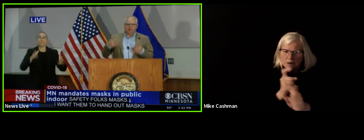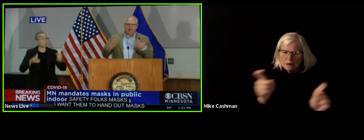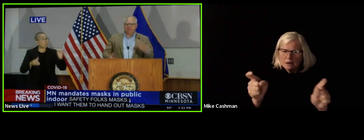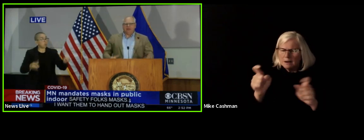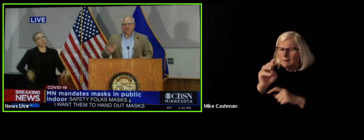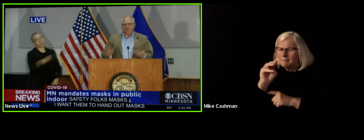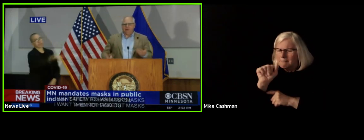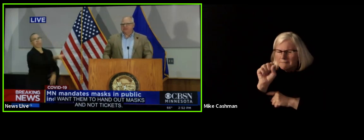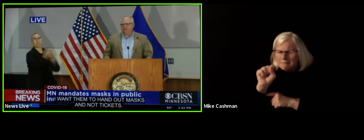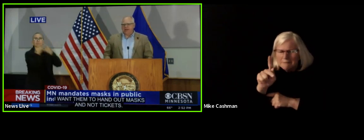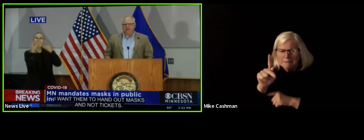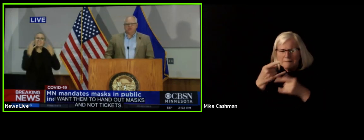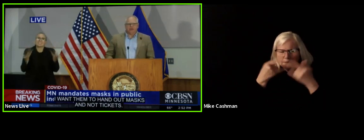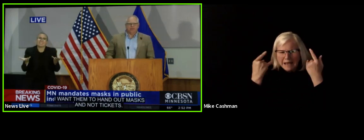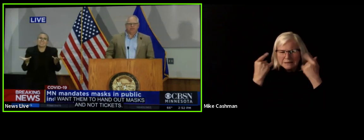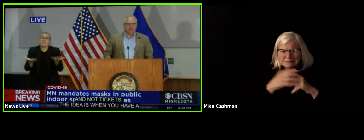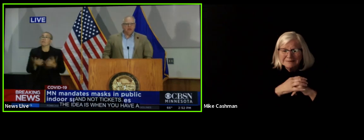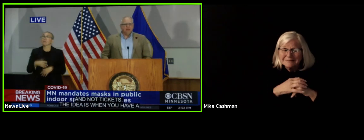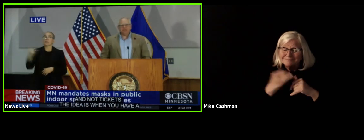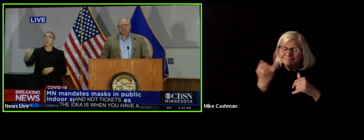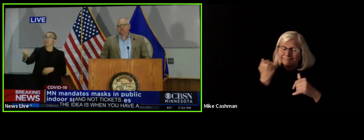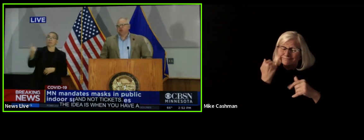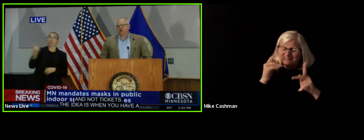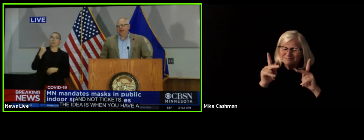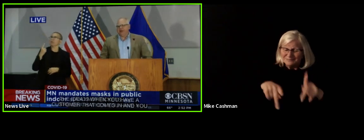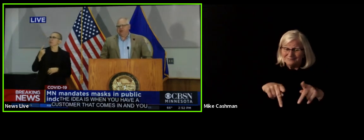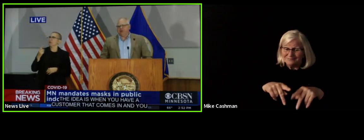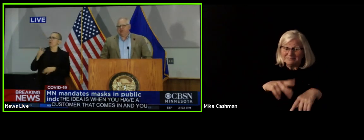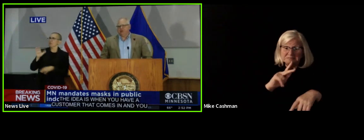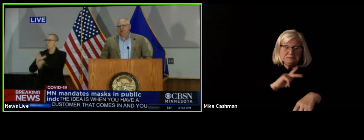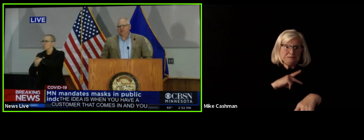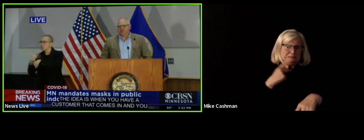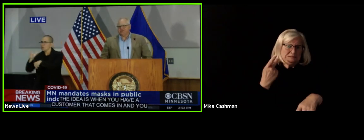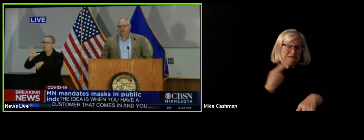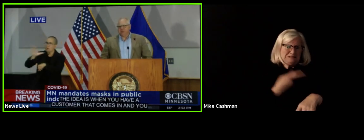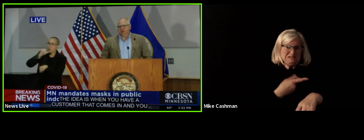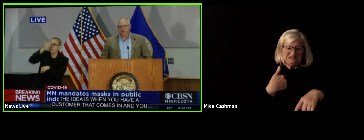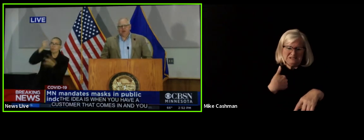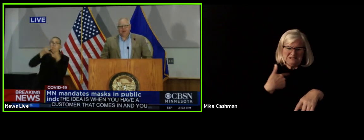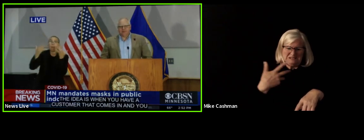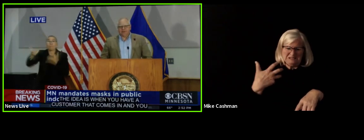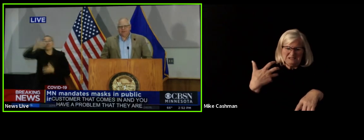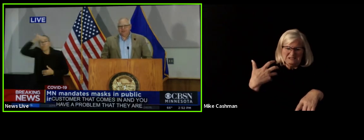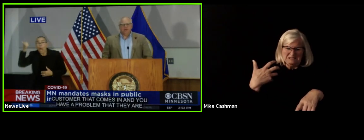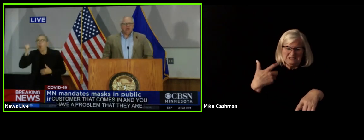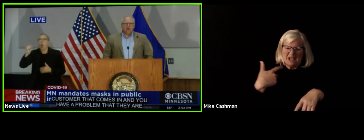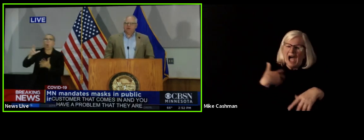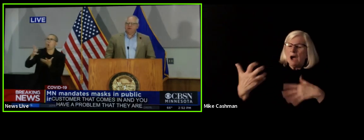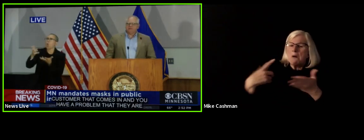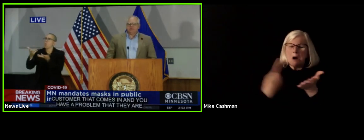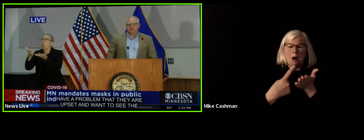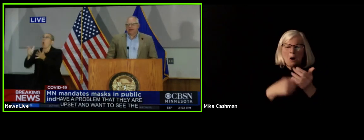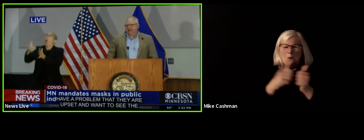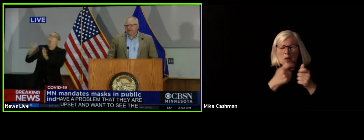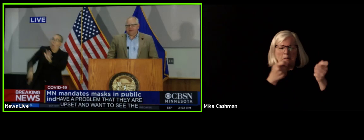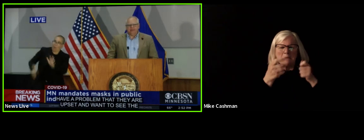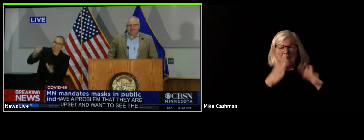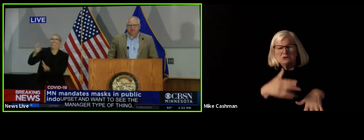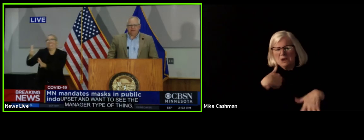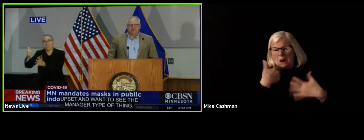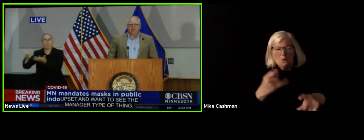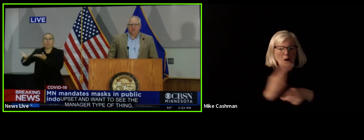they're upset and they want to see a manager type of thing. Businesses know how to handle those, and we want this the same way. We don't want to escalate these. We don't want somebody to